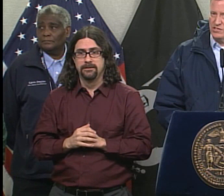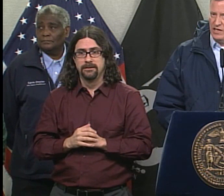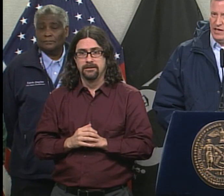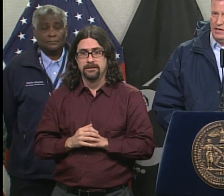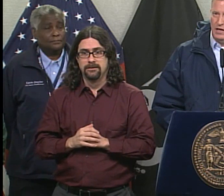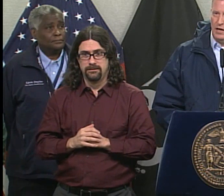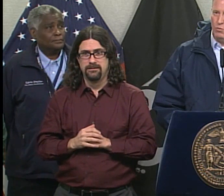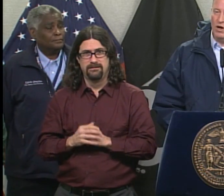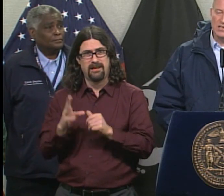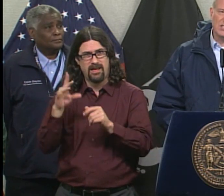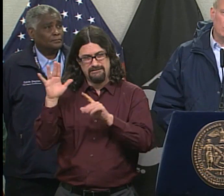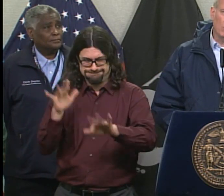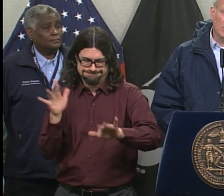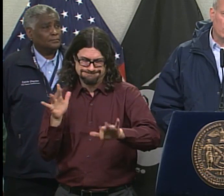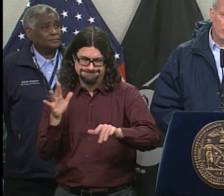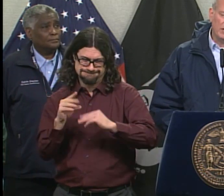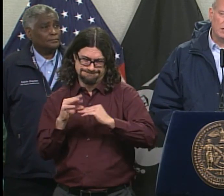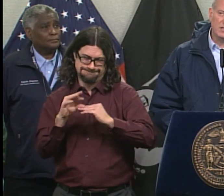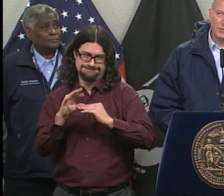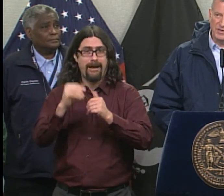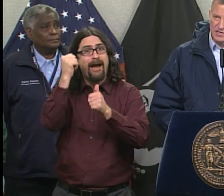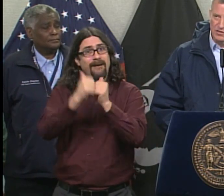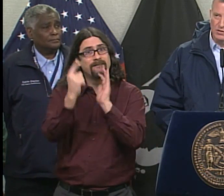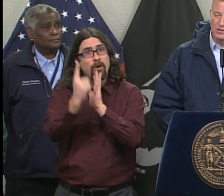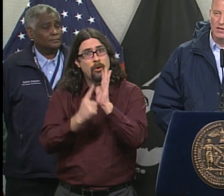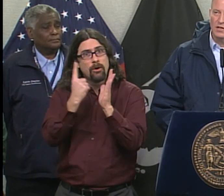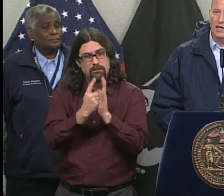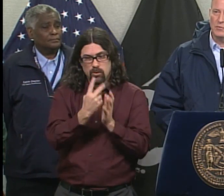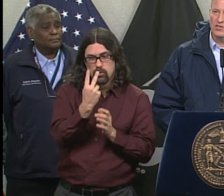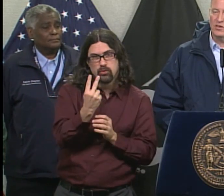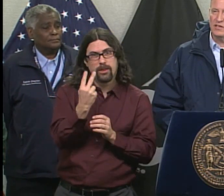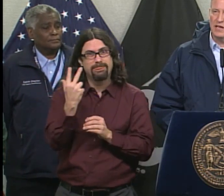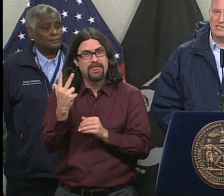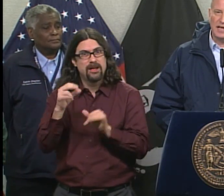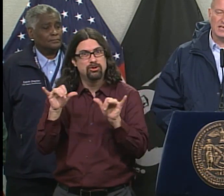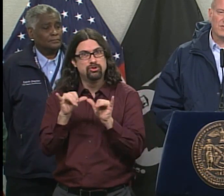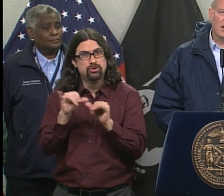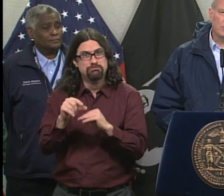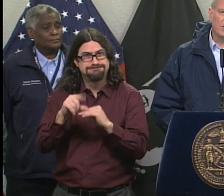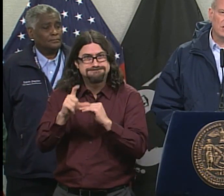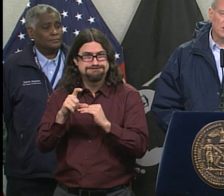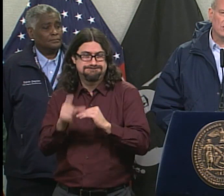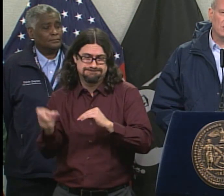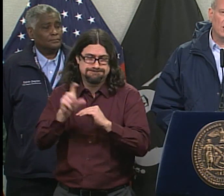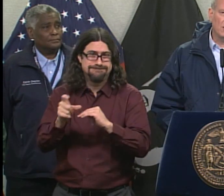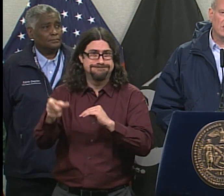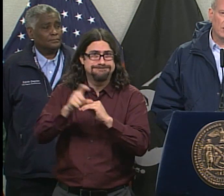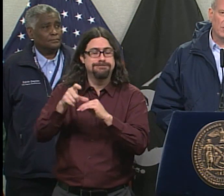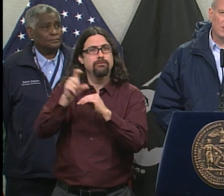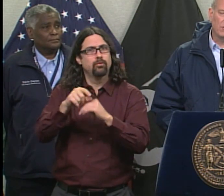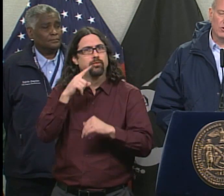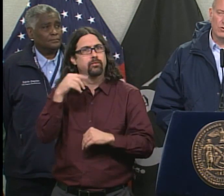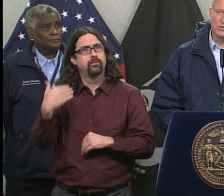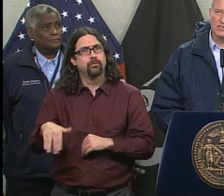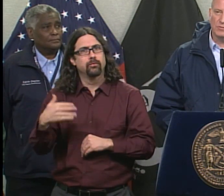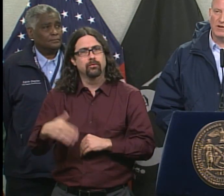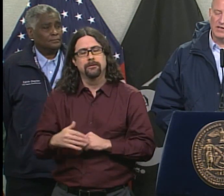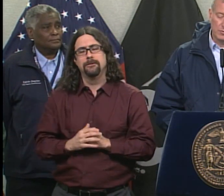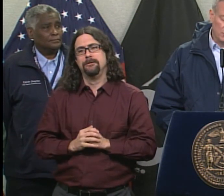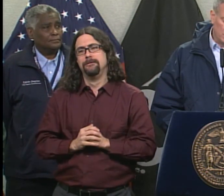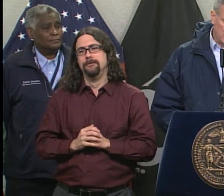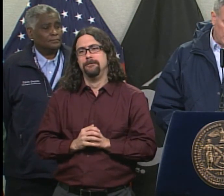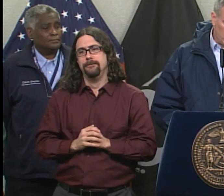will say I want to see more in Queens in particular. And I'm certainly not satisfied with the condition of some of the roads in some